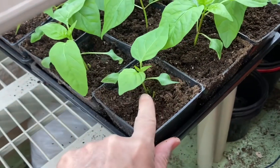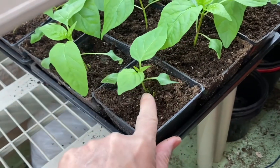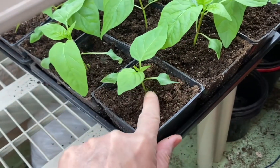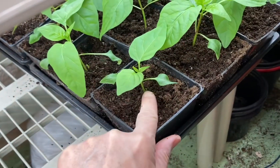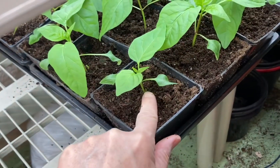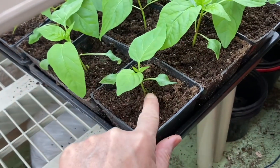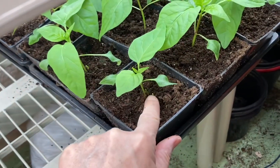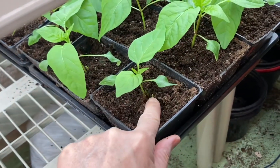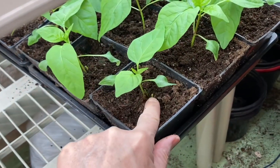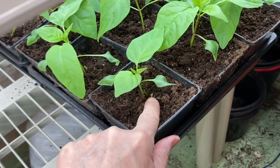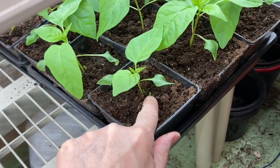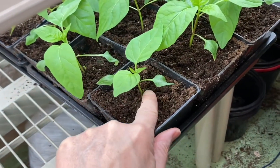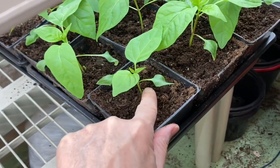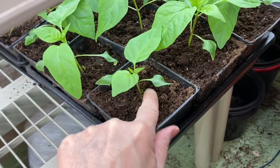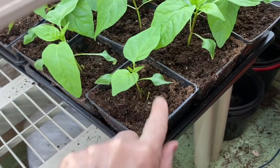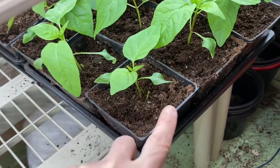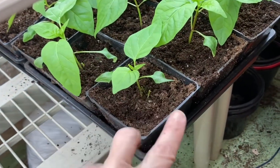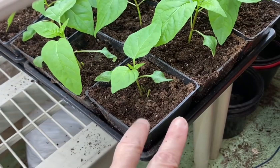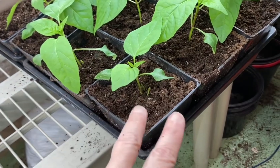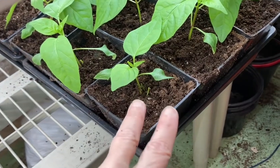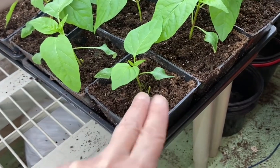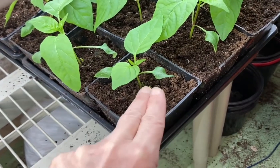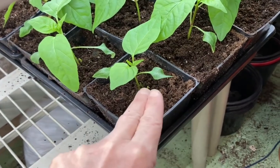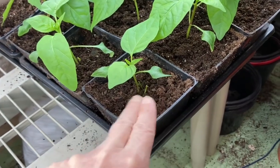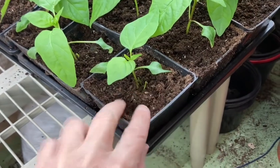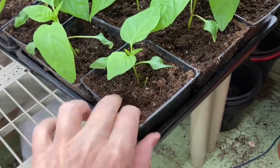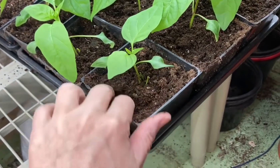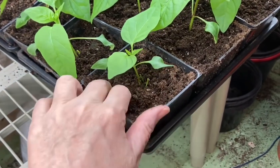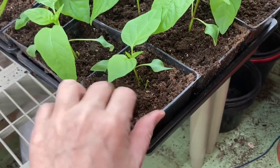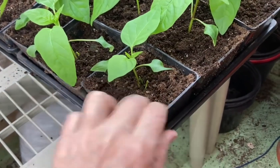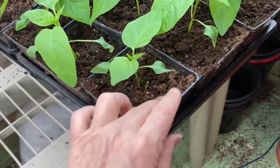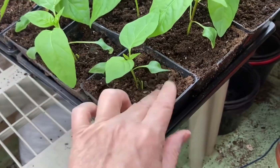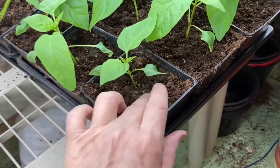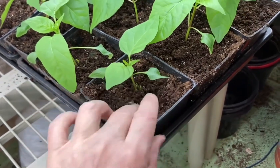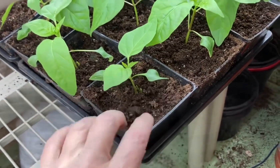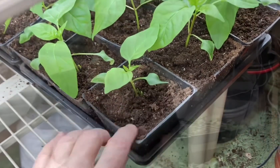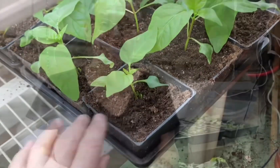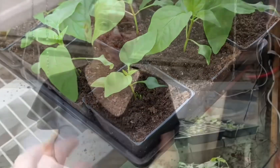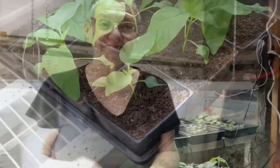See, here's where I snipped out the extra seedlings.